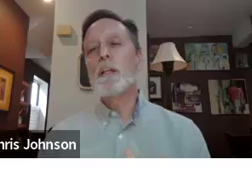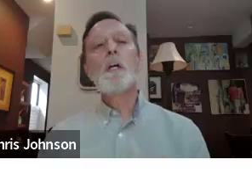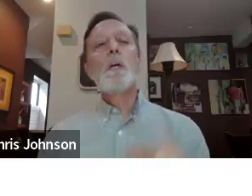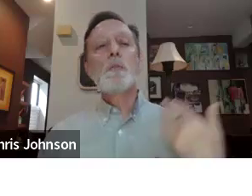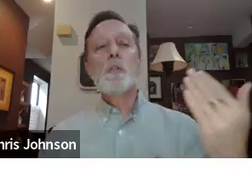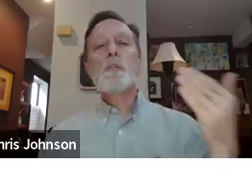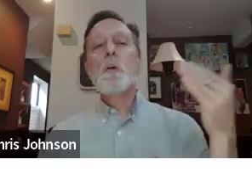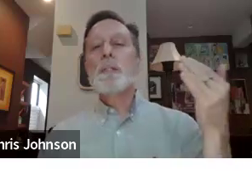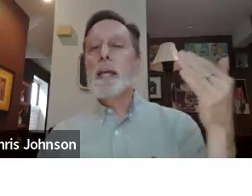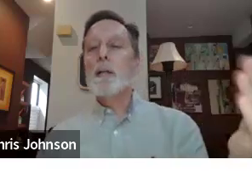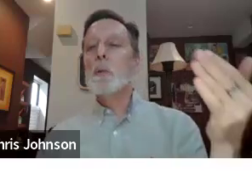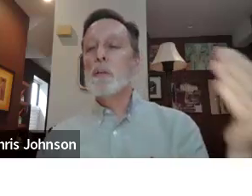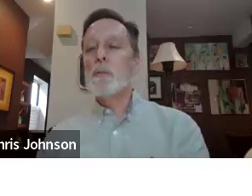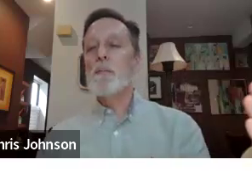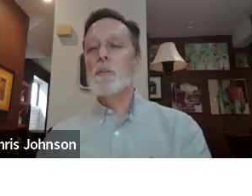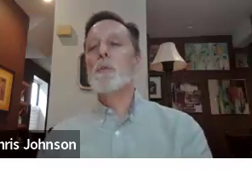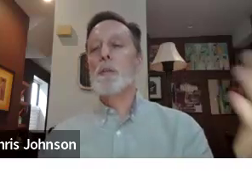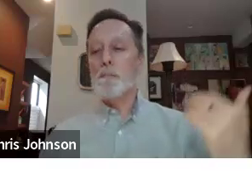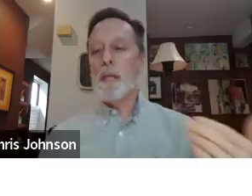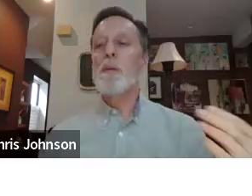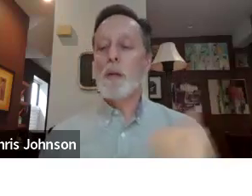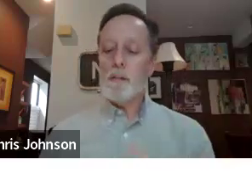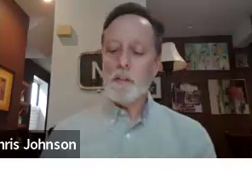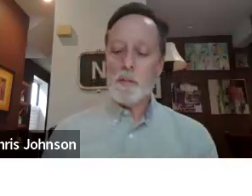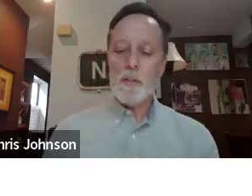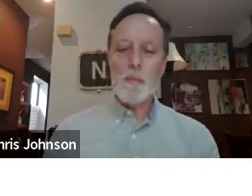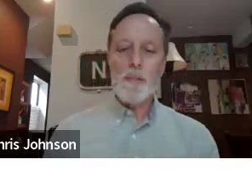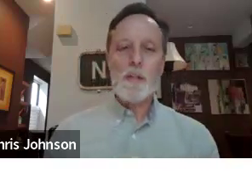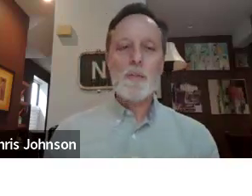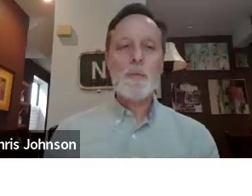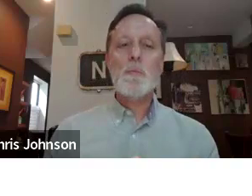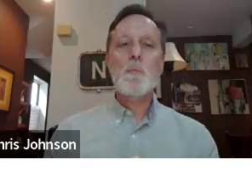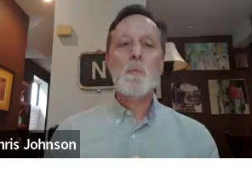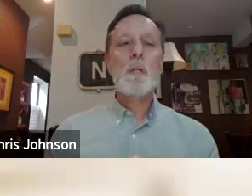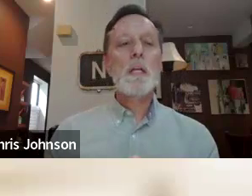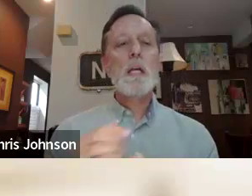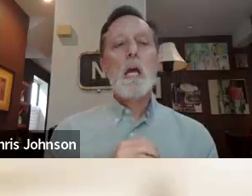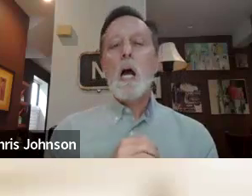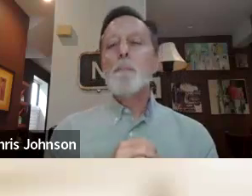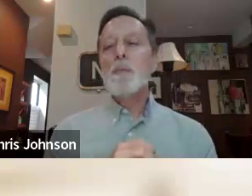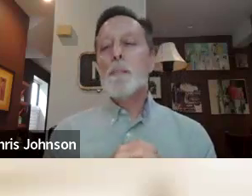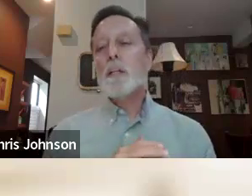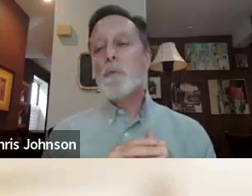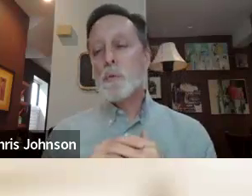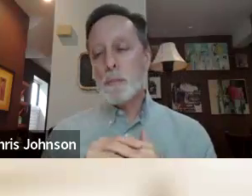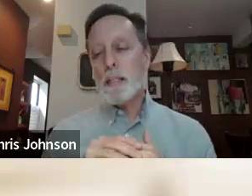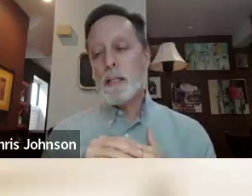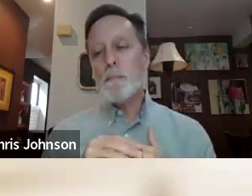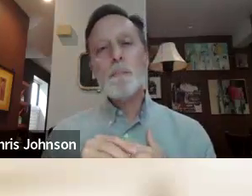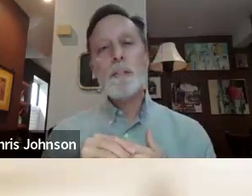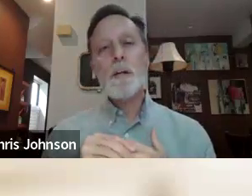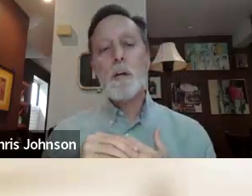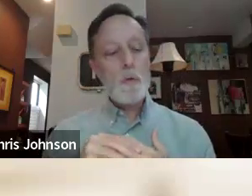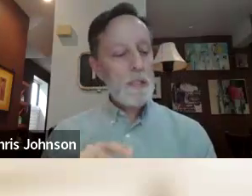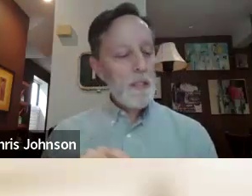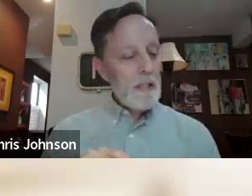inland marine. So just know it's a category of coverages that may be relevant to your business. So I'm going to go through some